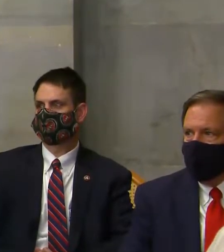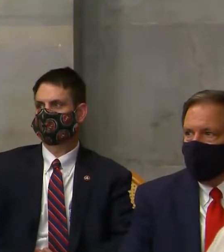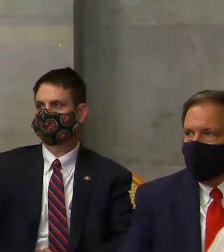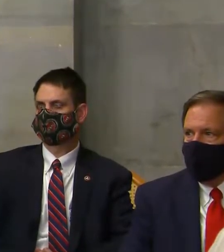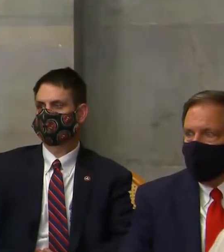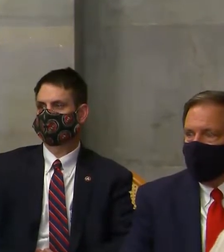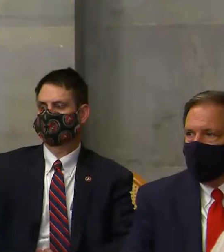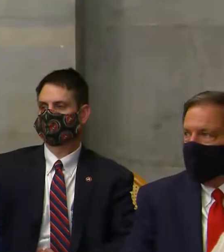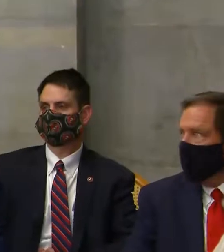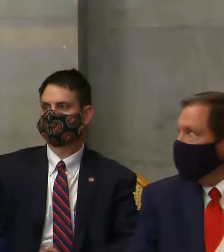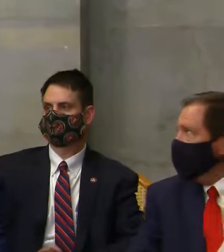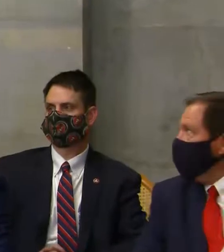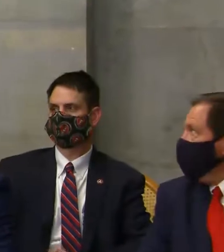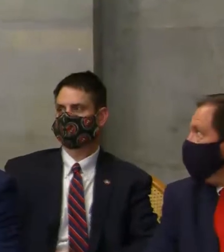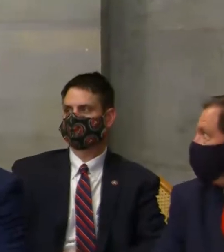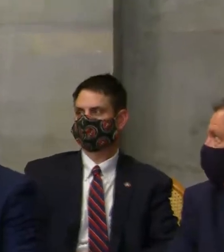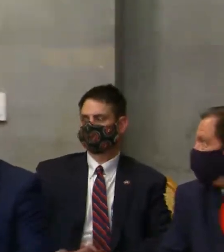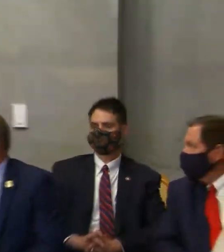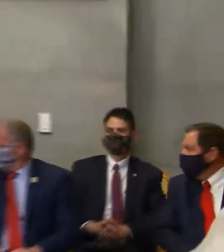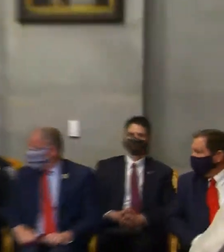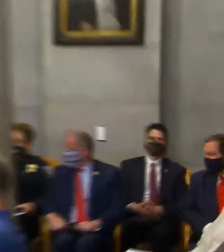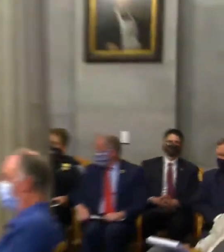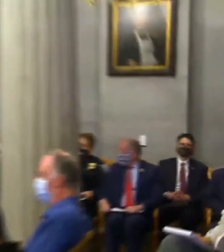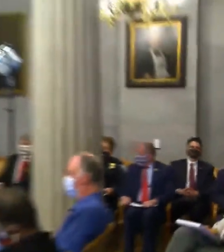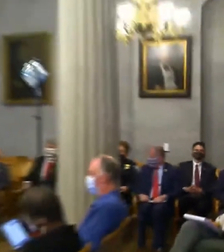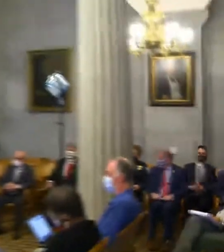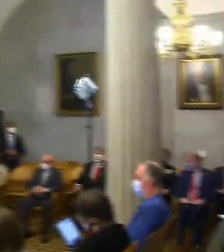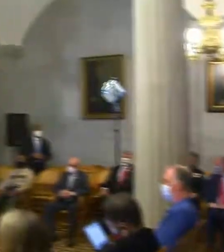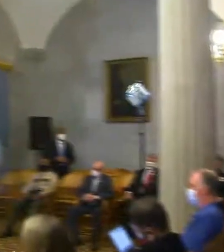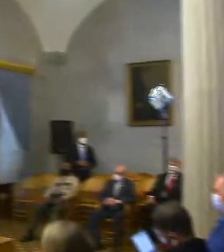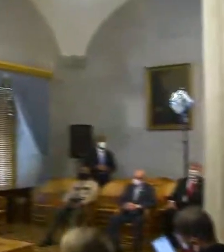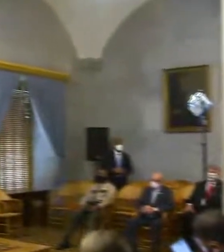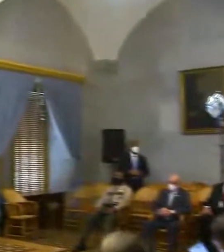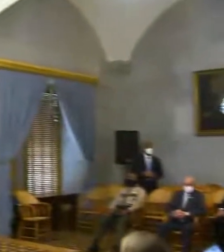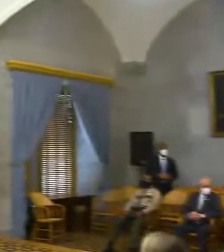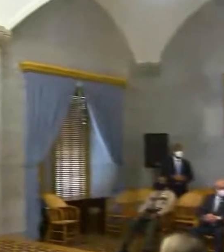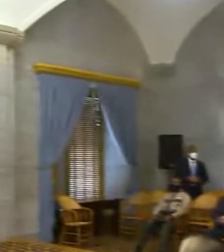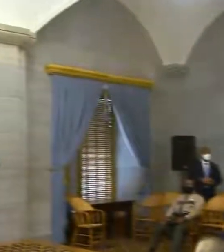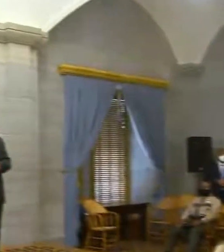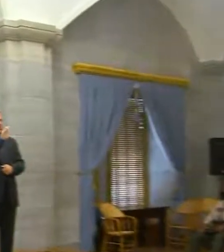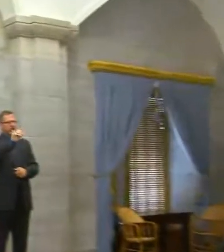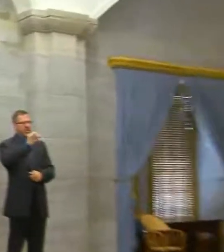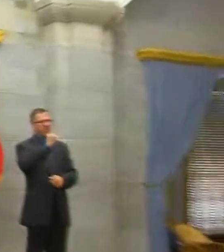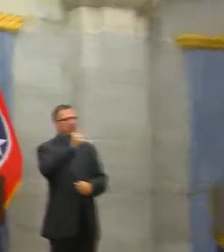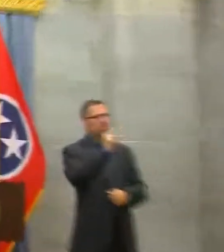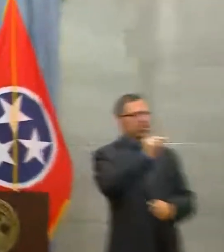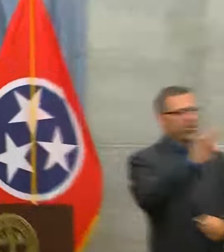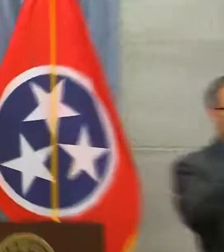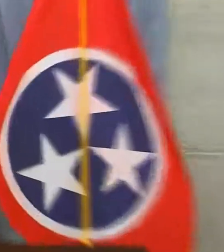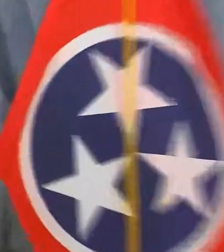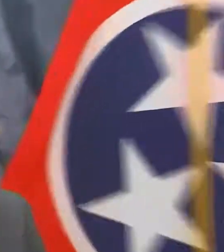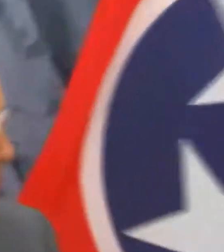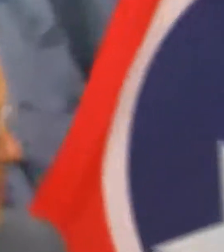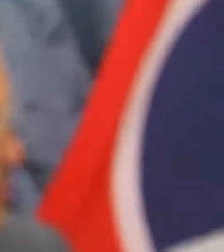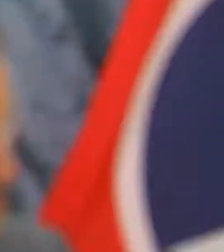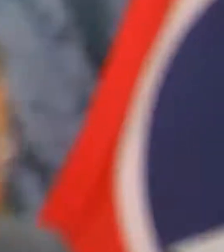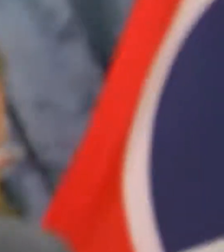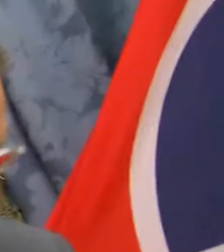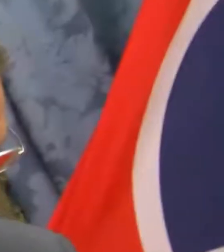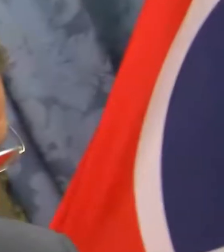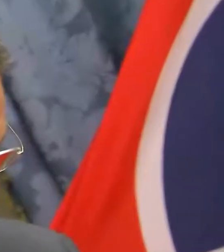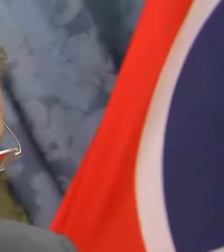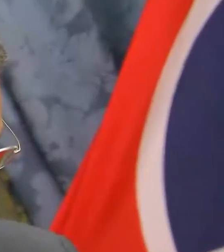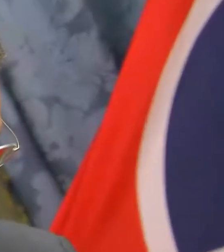Hall, Tennessee Sheriff Association President and Montgomery County Sheriff John Fuson, Commissioner Long from our